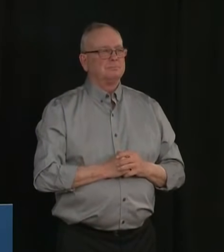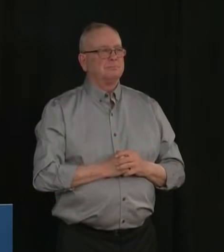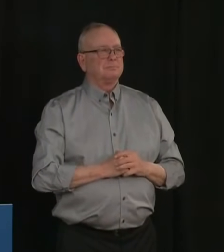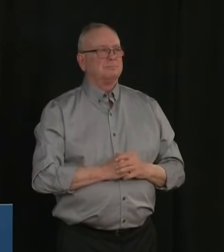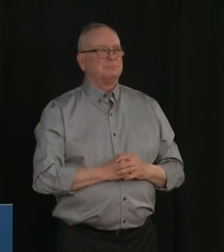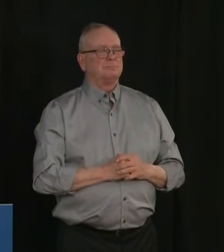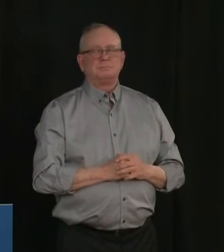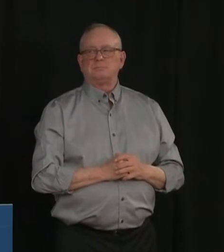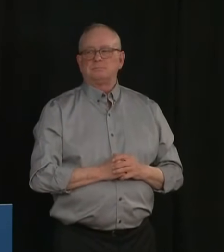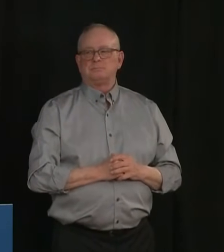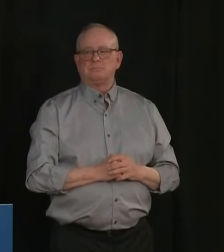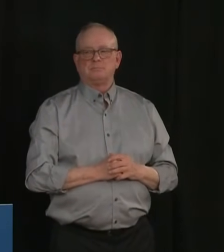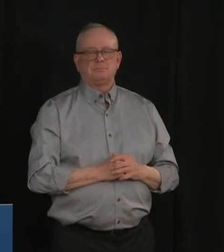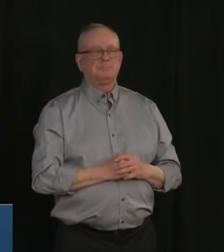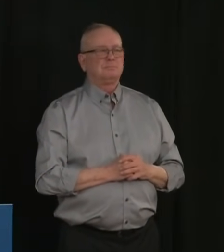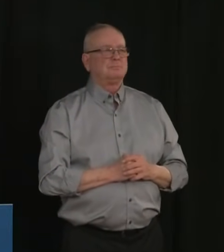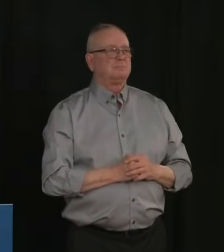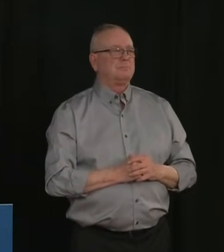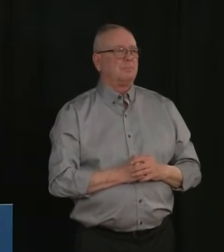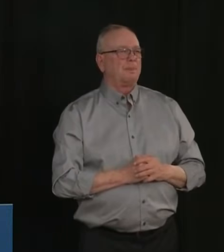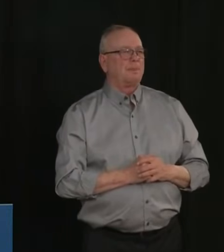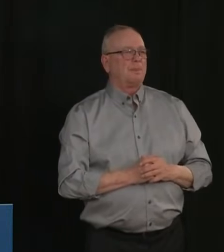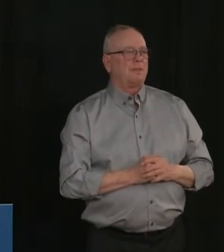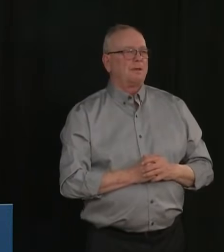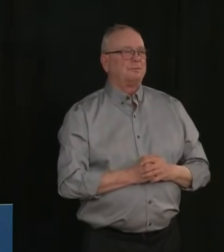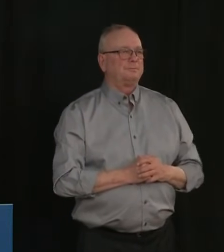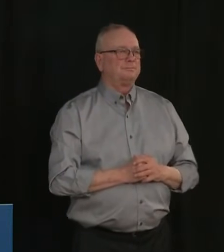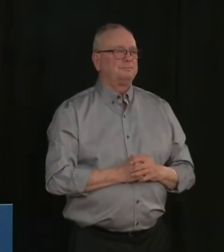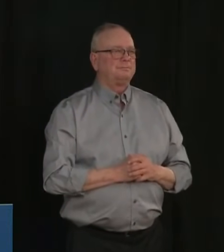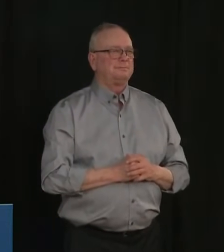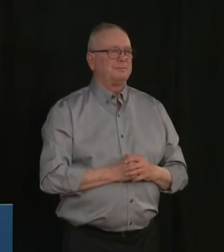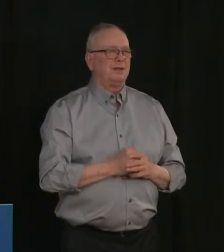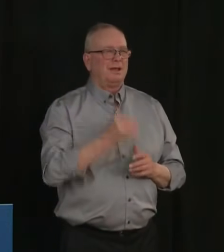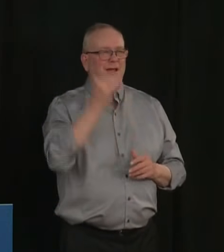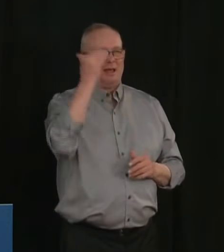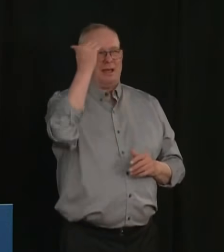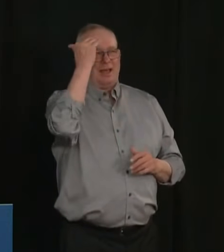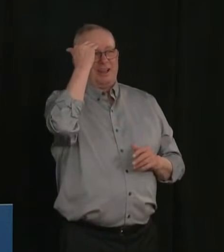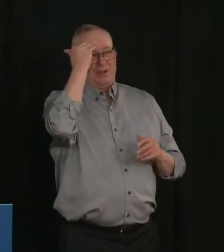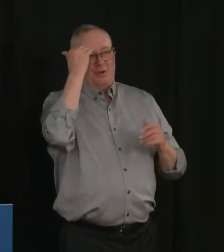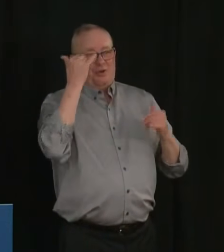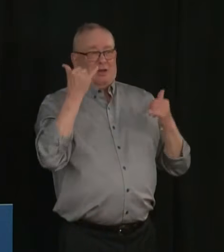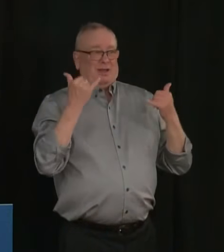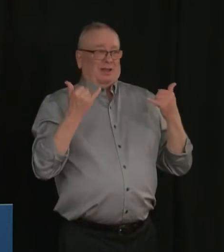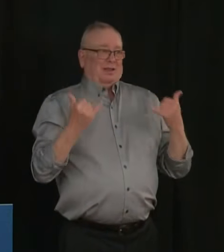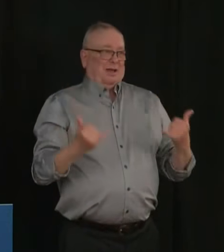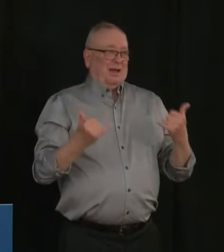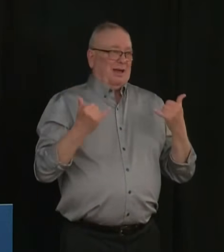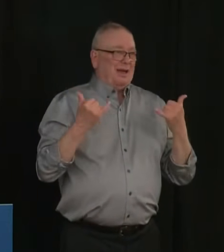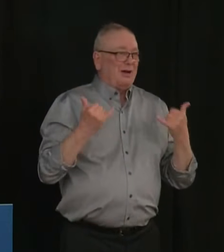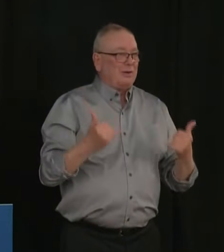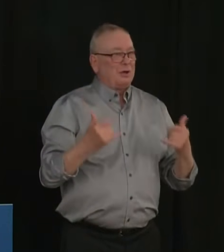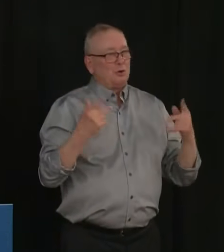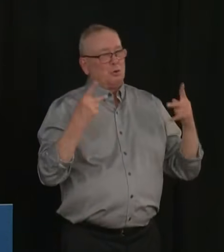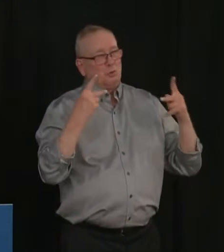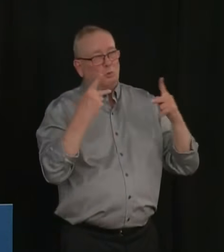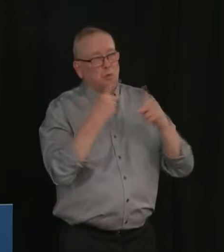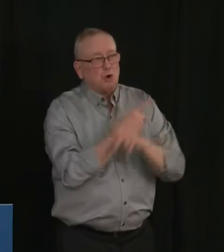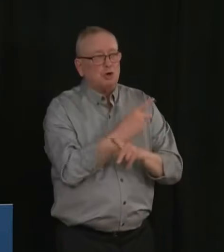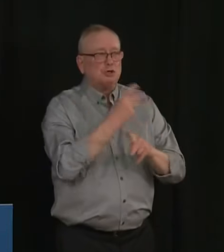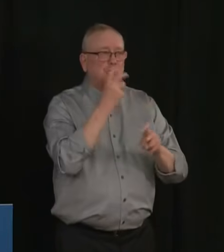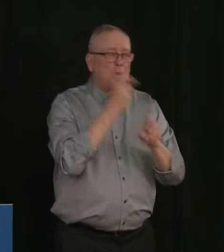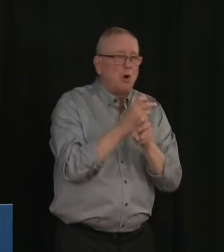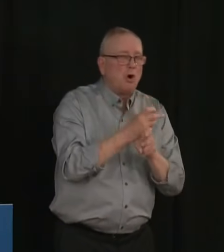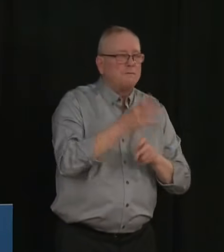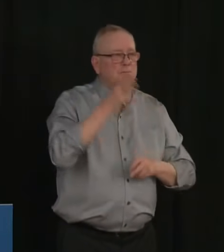different. I recognize this puts an additional burden on Albertans, especially for parents and guardians of children who can't